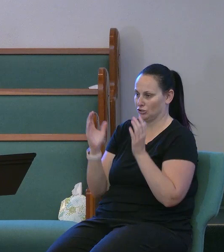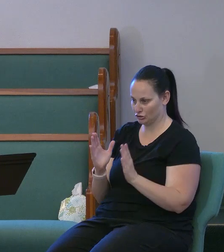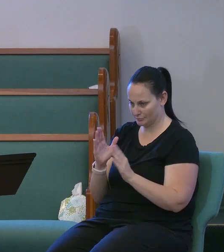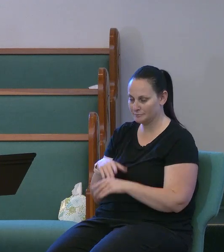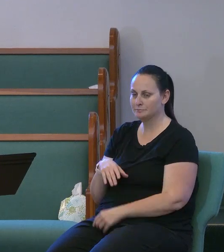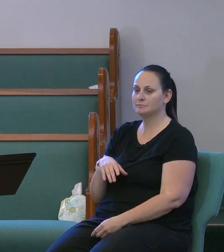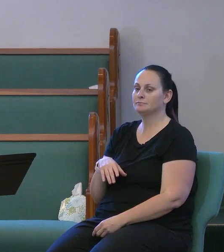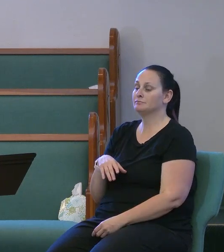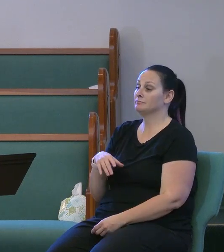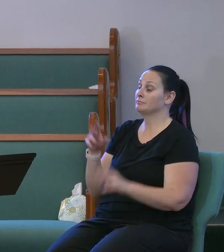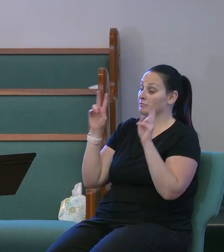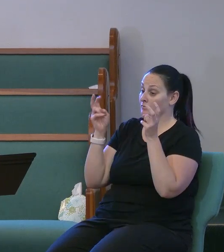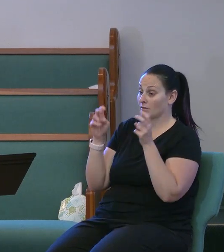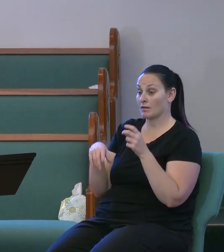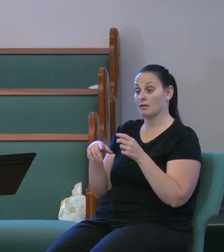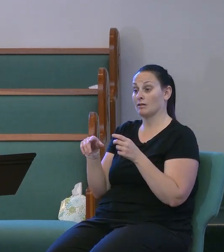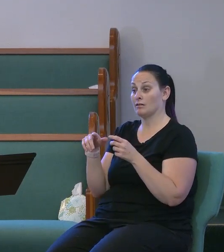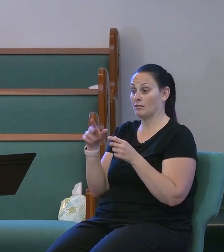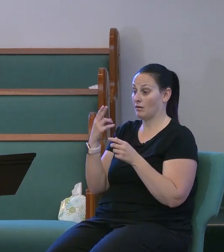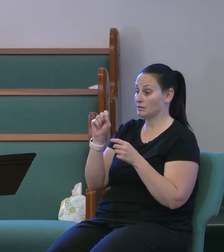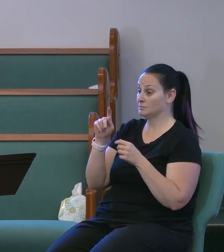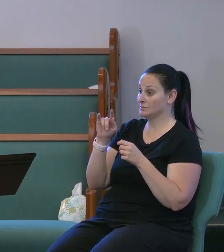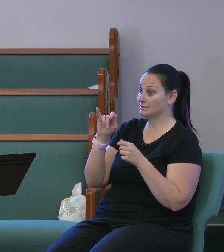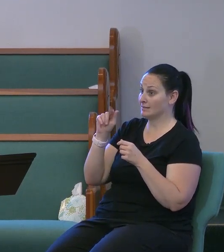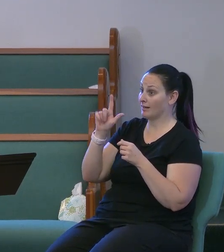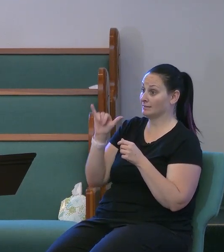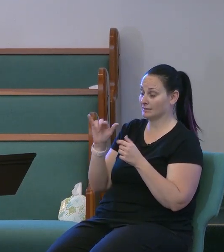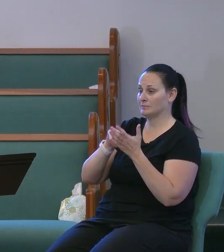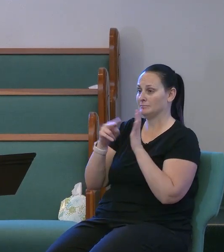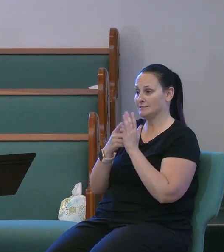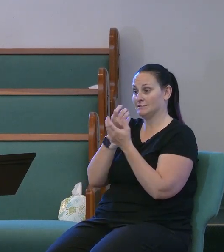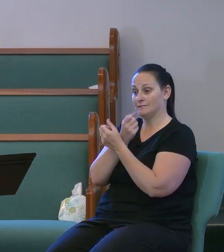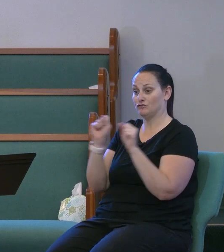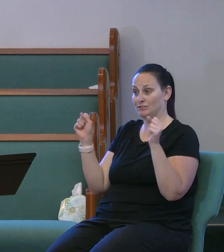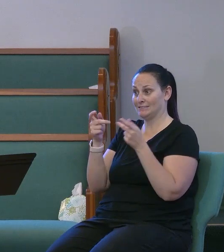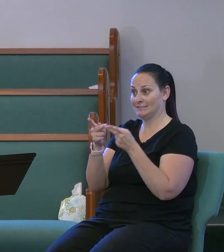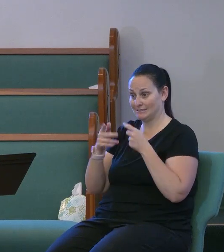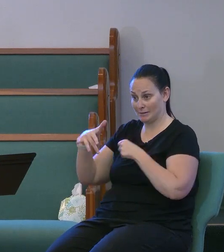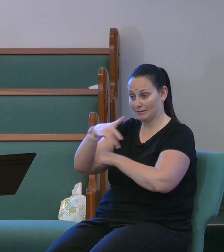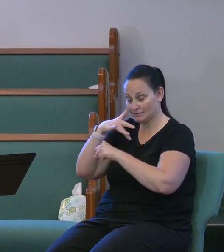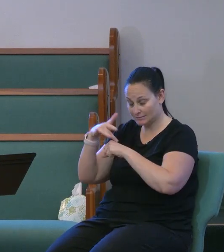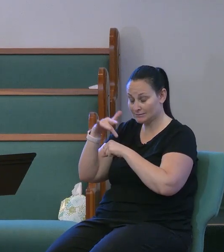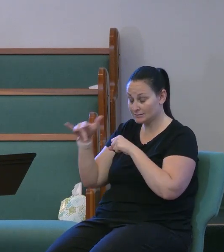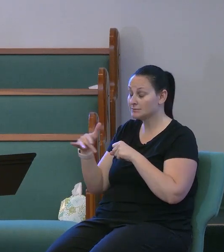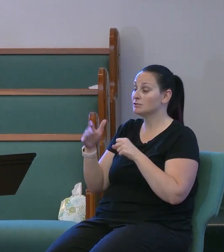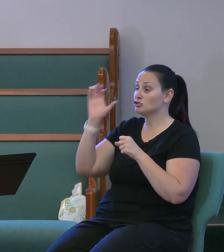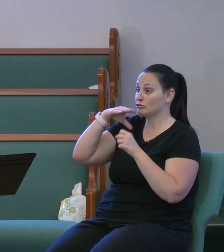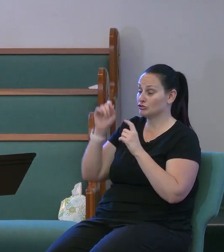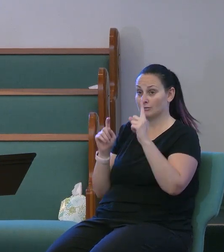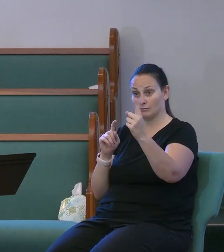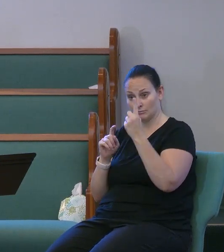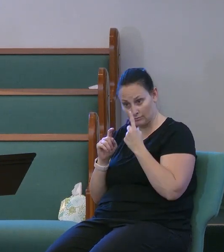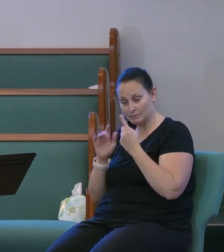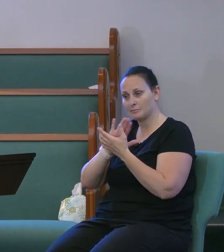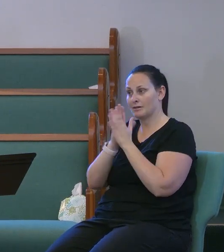this: hospitality means primarily the creation of free space where a stranger can enter and